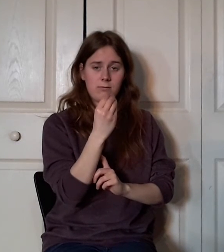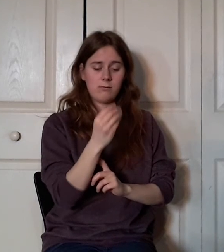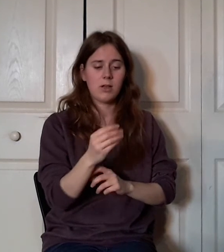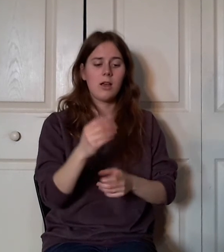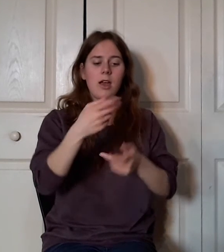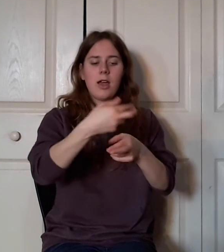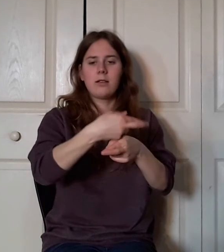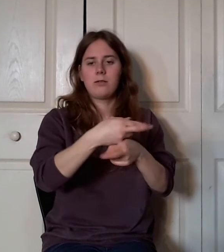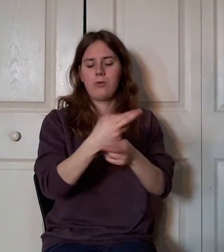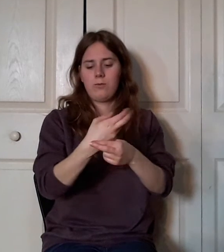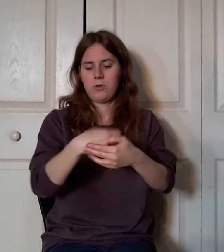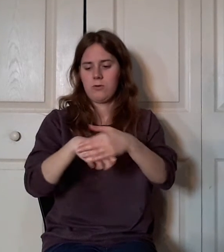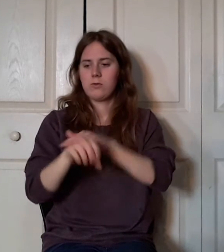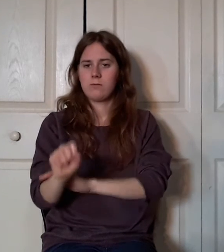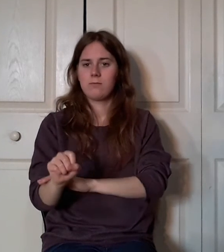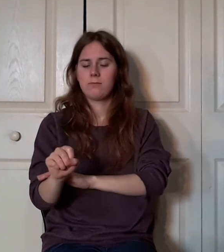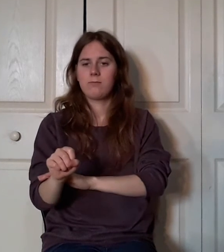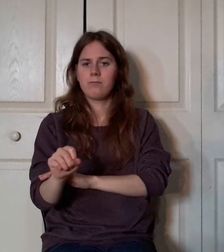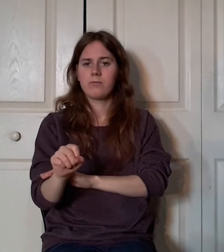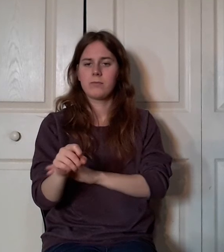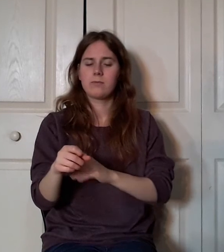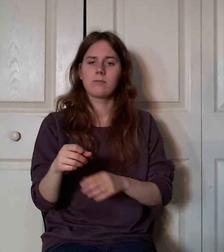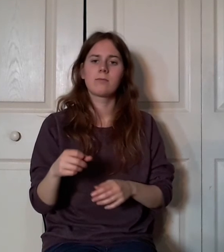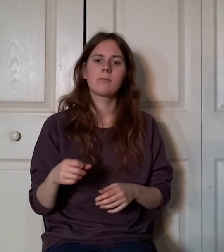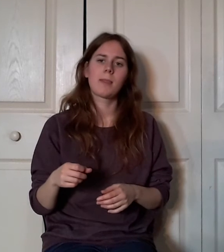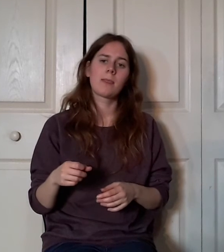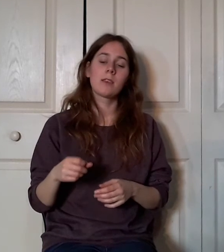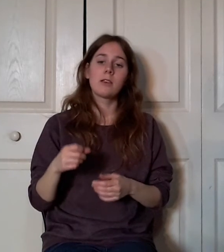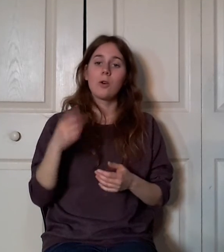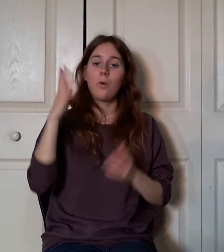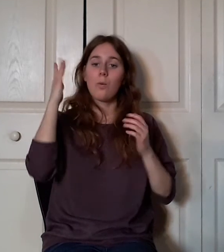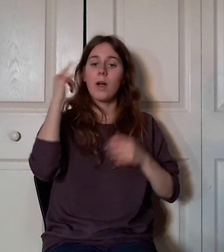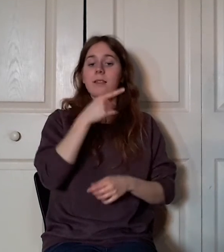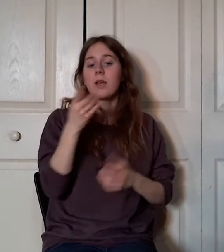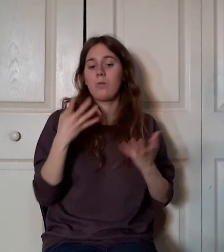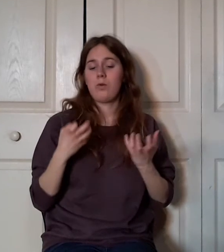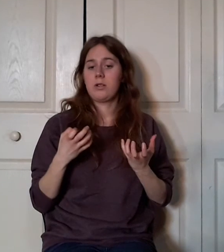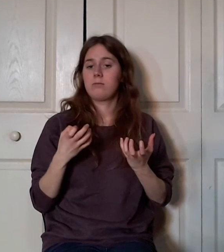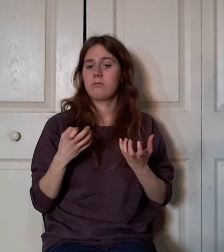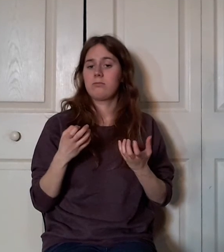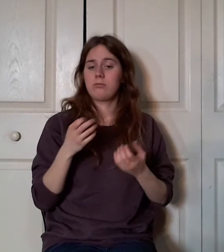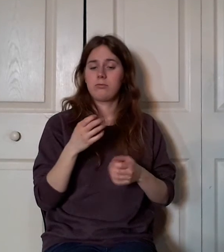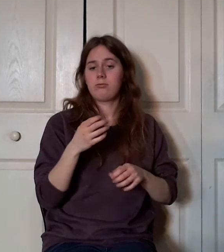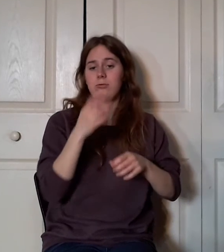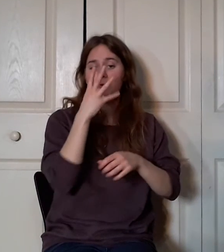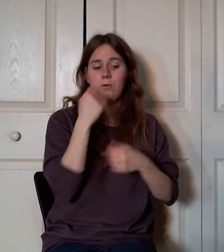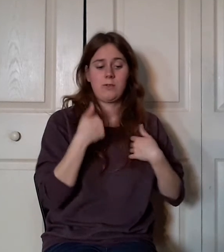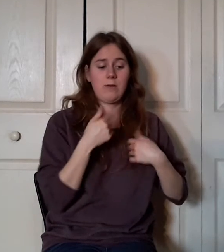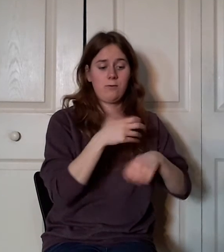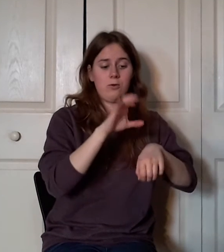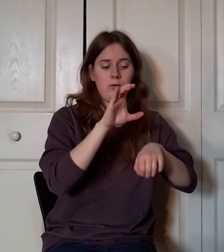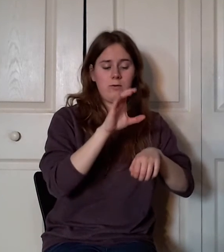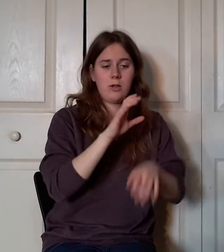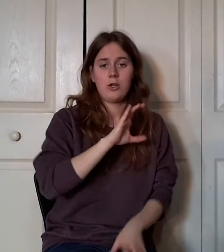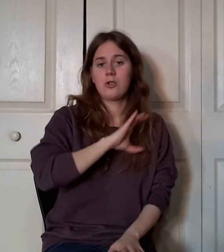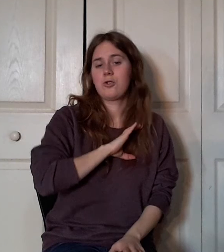more docile, they're more likely to listen to what a human being says to do, or traits that they're good at killing rodents, or whatever else it might be.